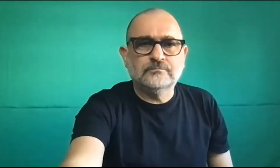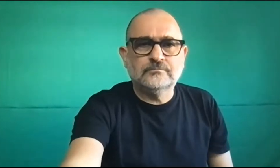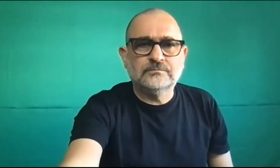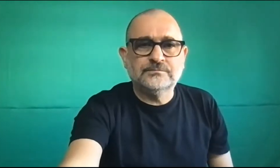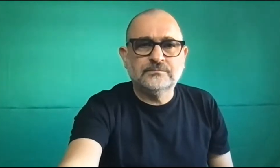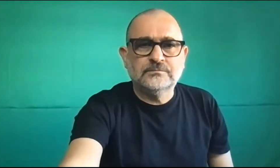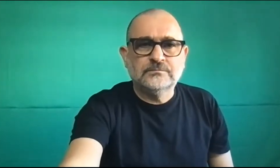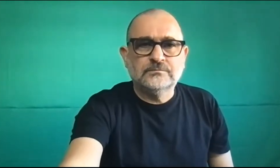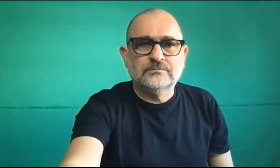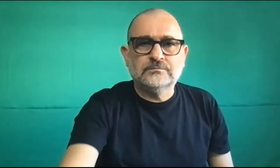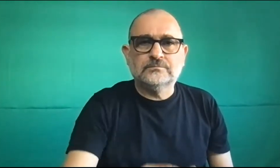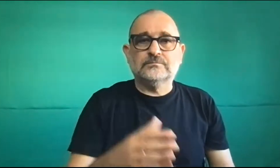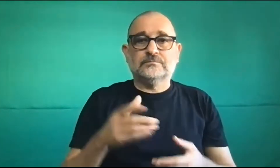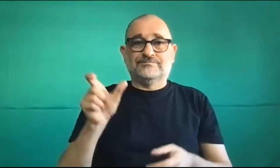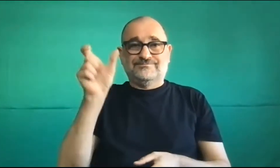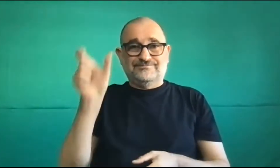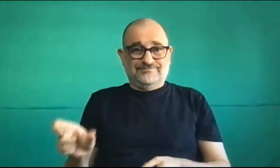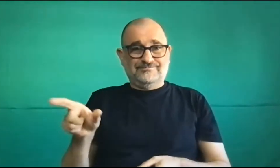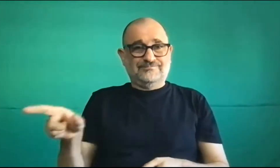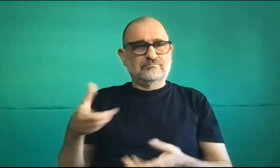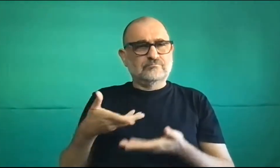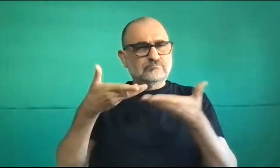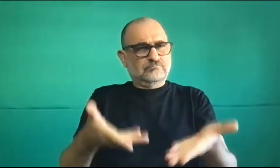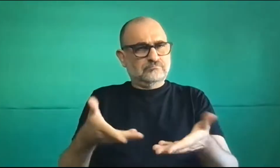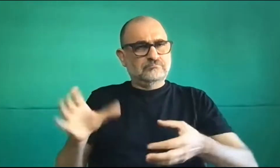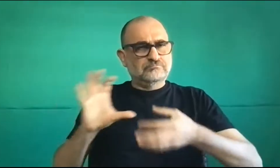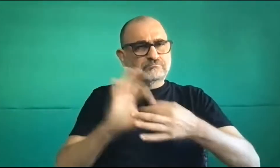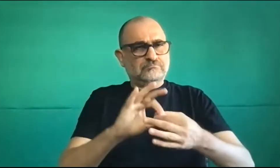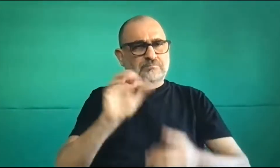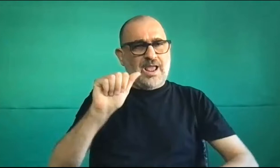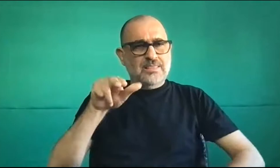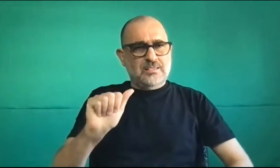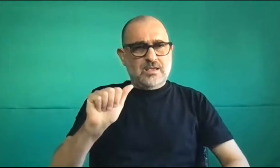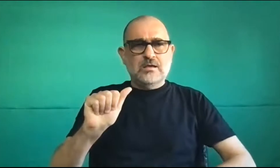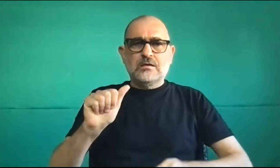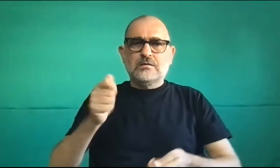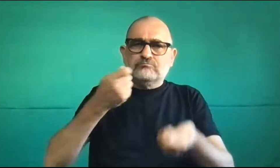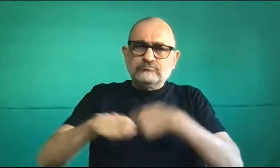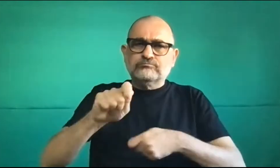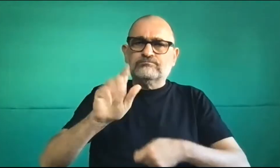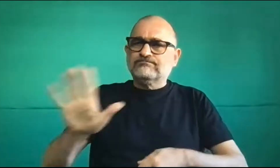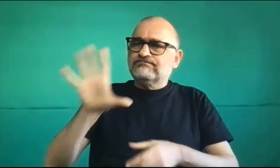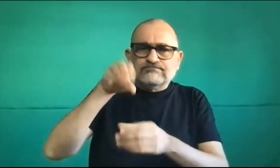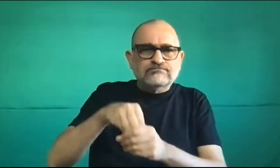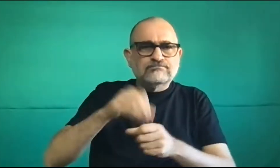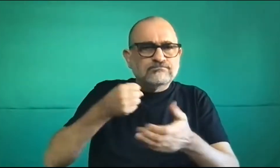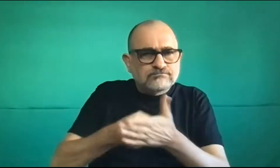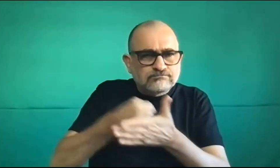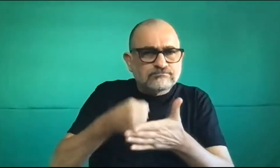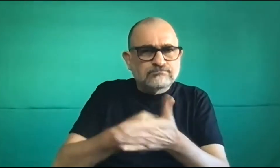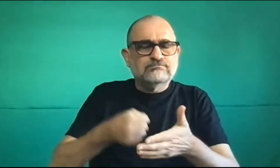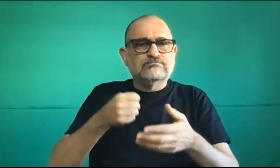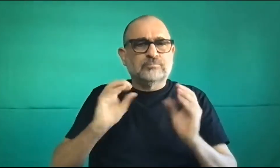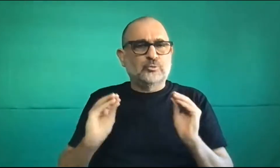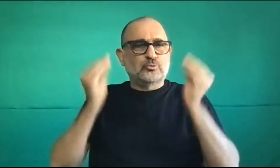head of vulnerable groups in the social department of the OAS. And we've